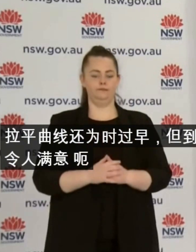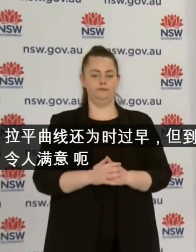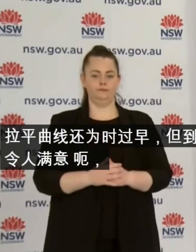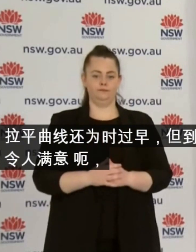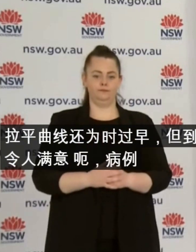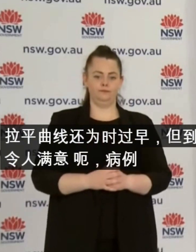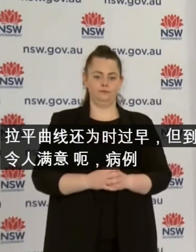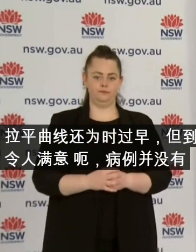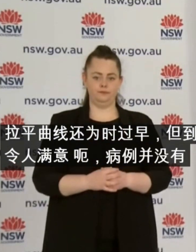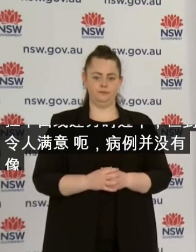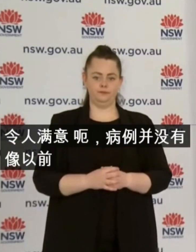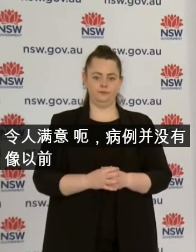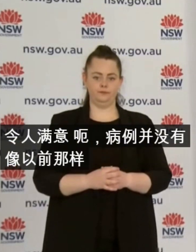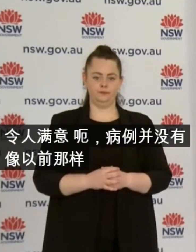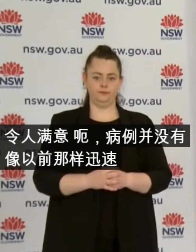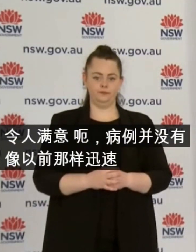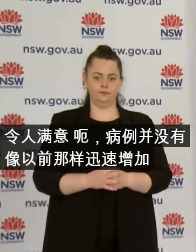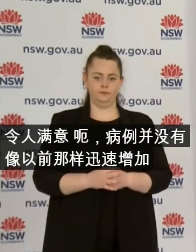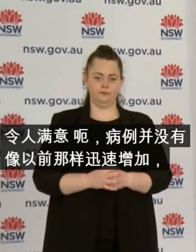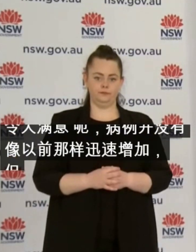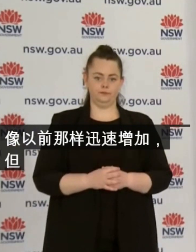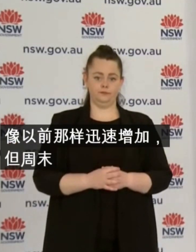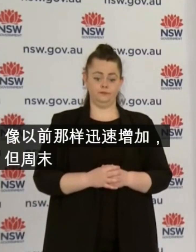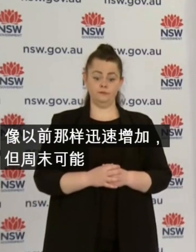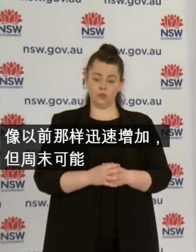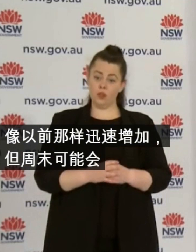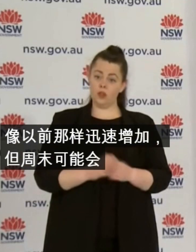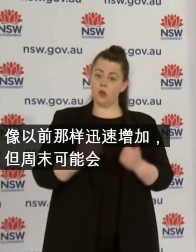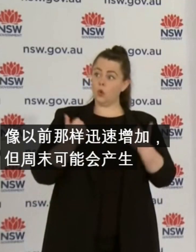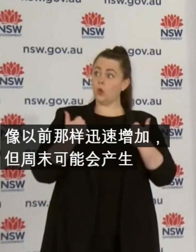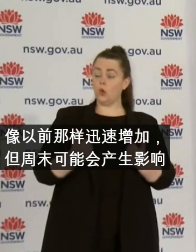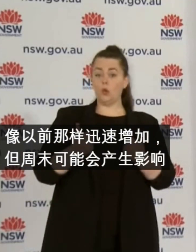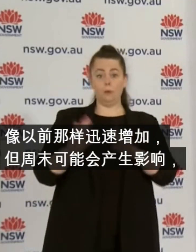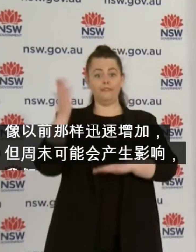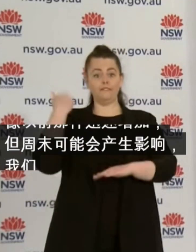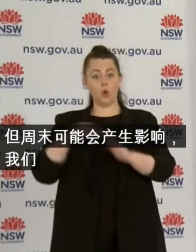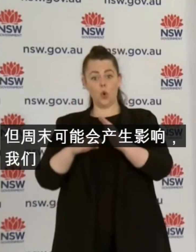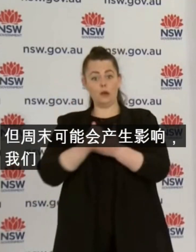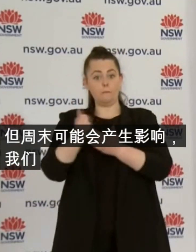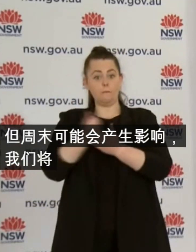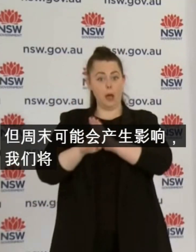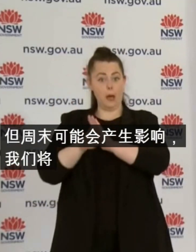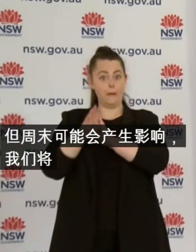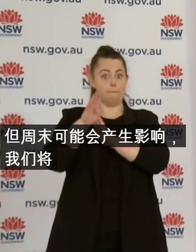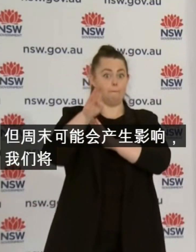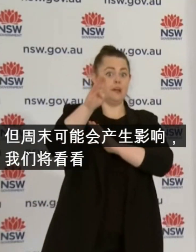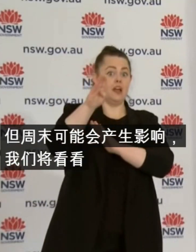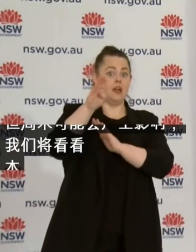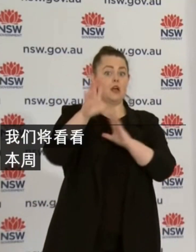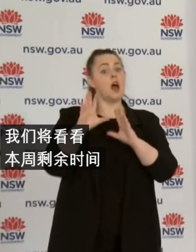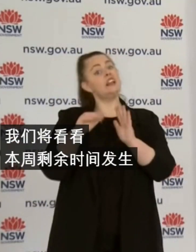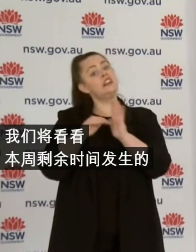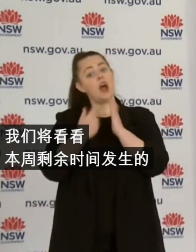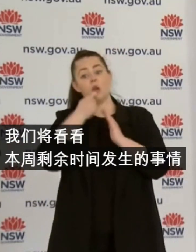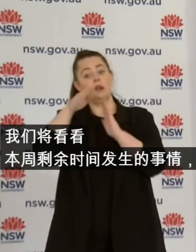far that cases haven't been increasing as fast as they have been, but there may be an effect of the weekend. We'll look to see what's